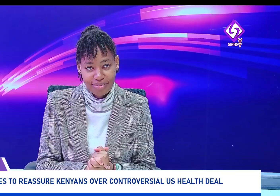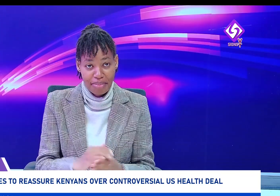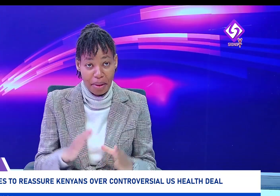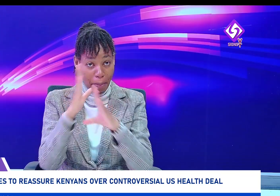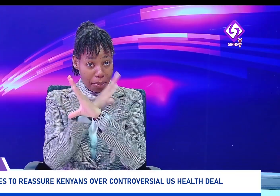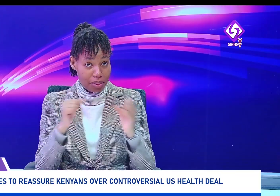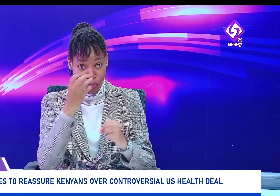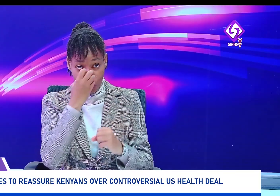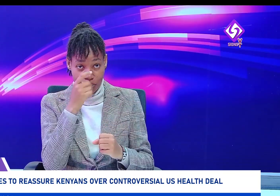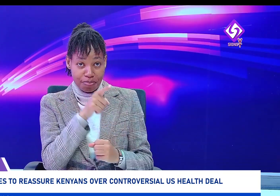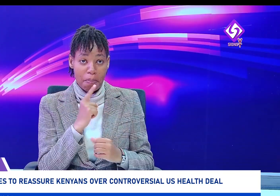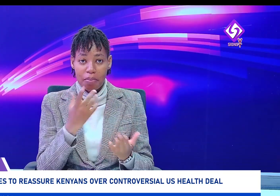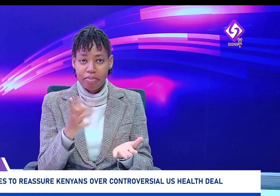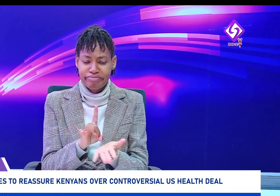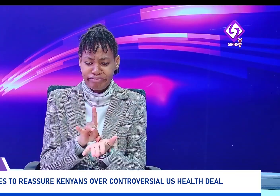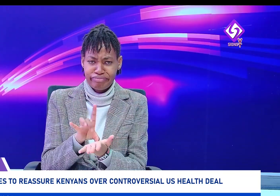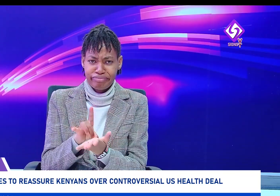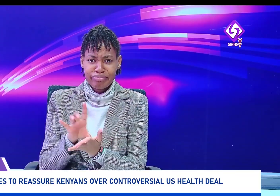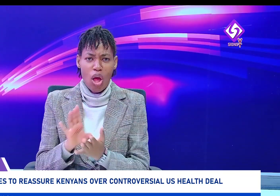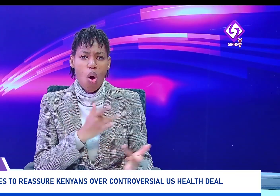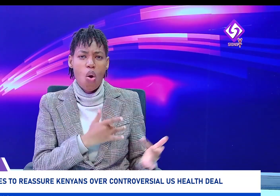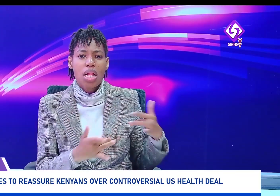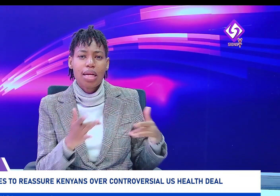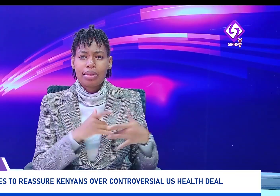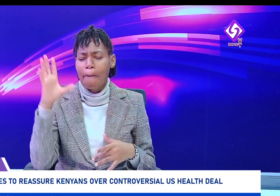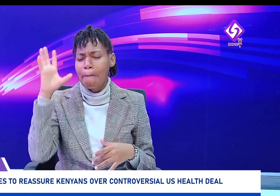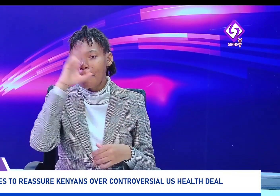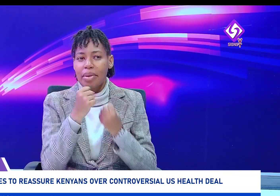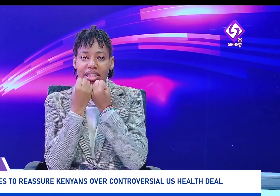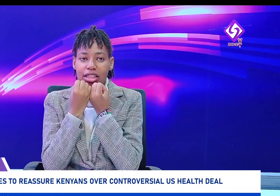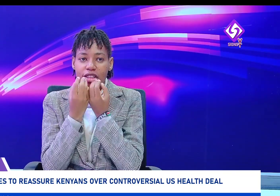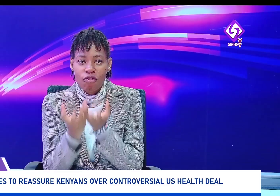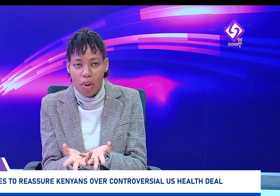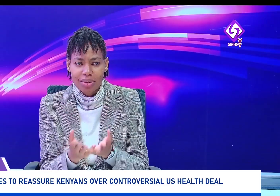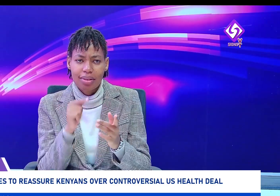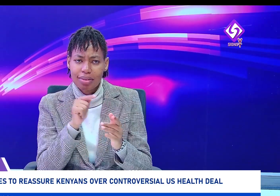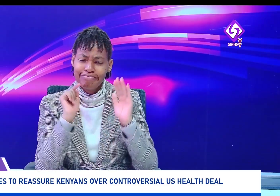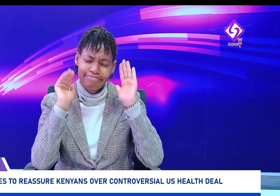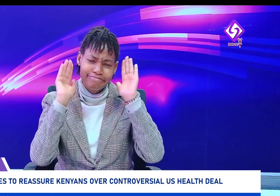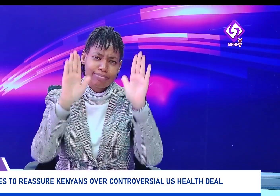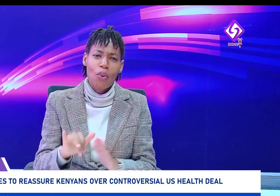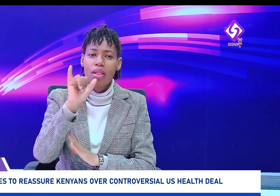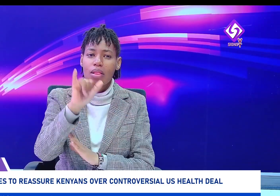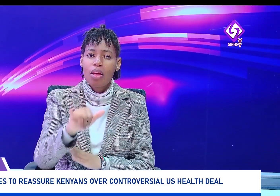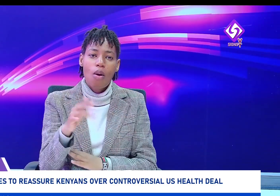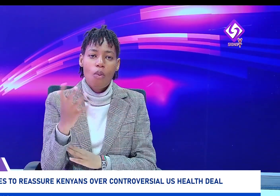President Ruto firmly dismissed the concerns as misinformation, maintaining that the framework is entirely legal and